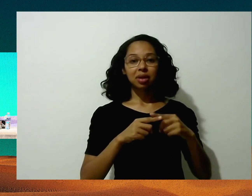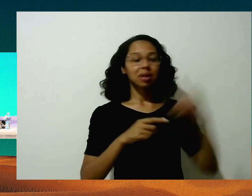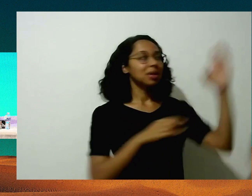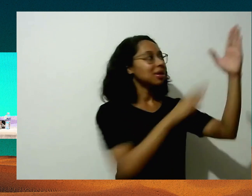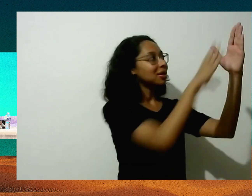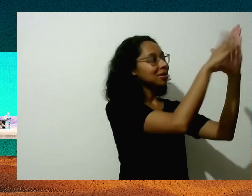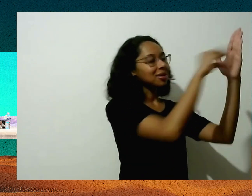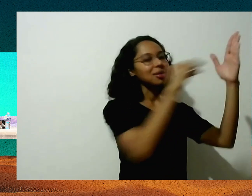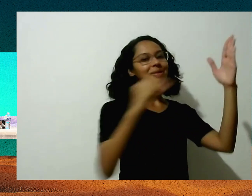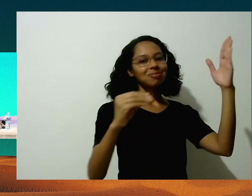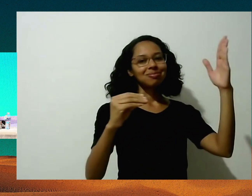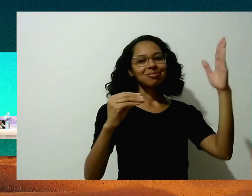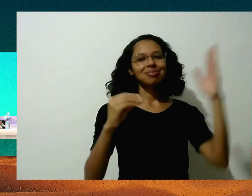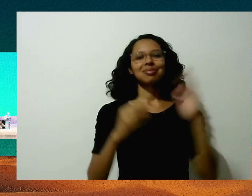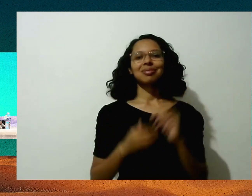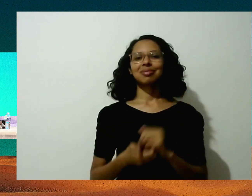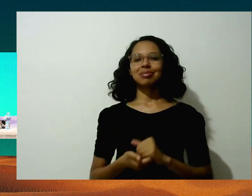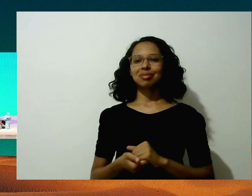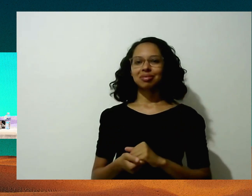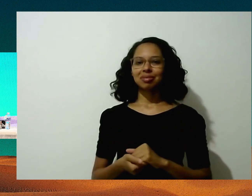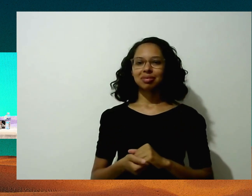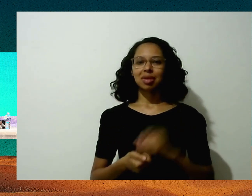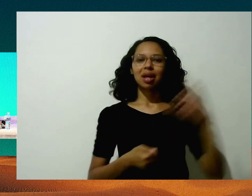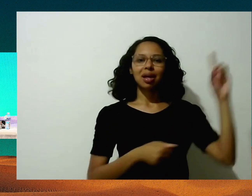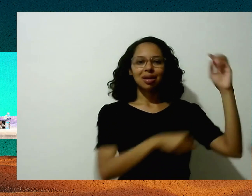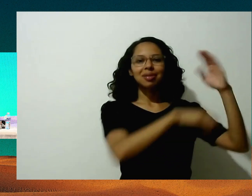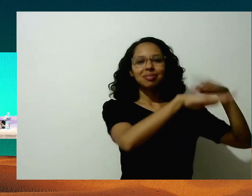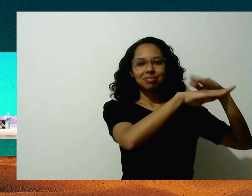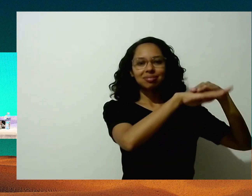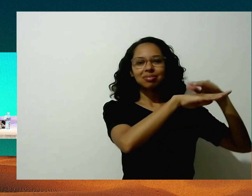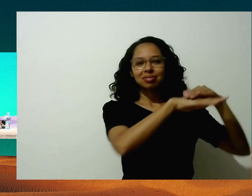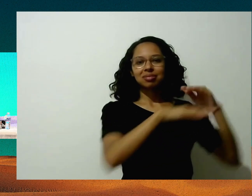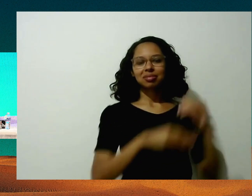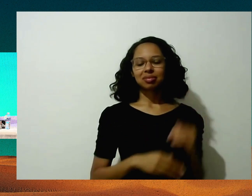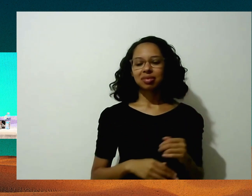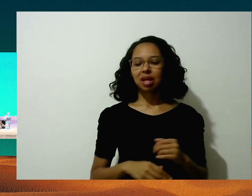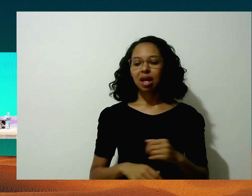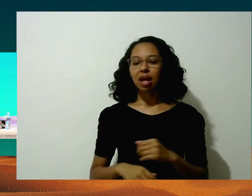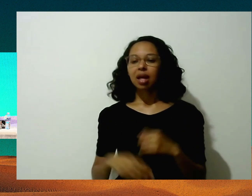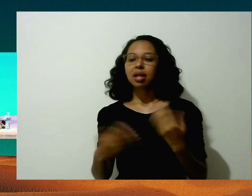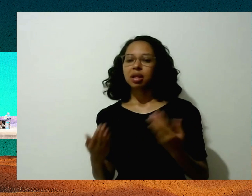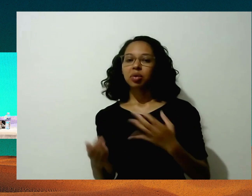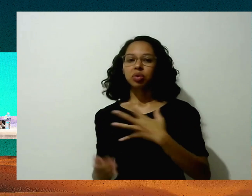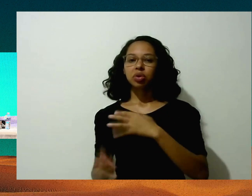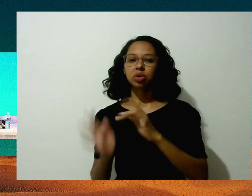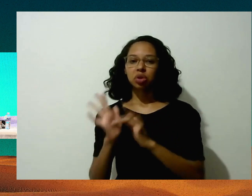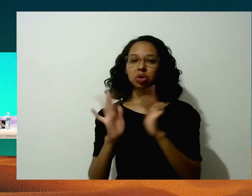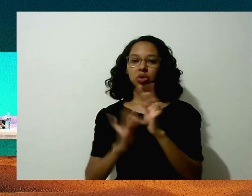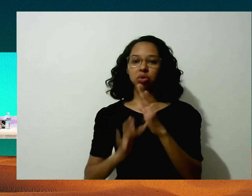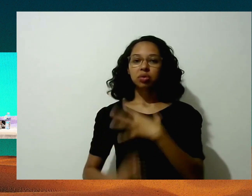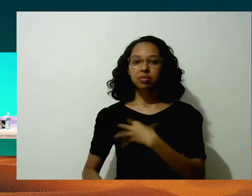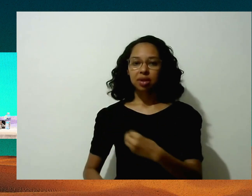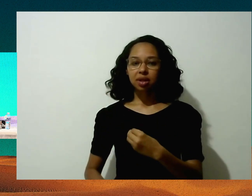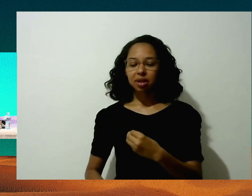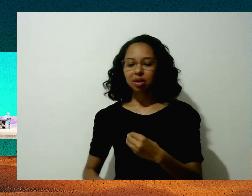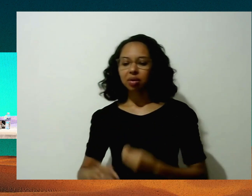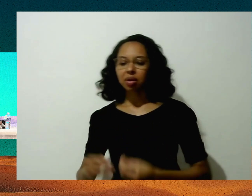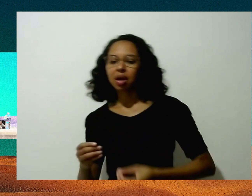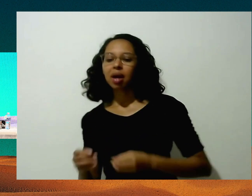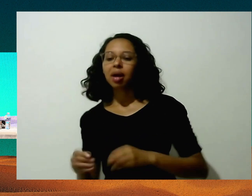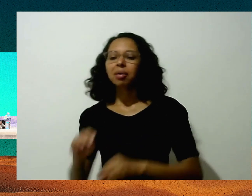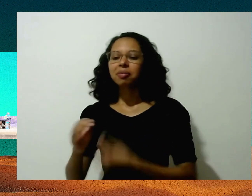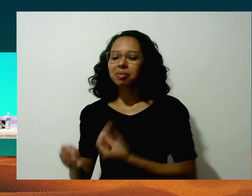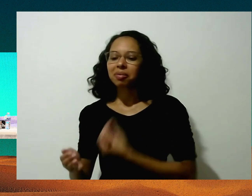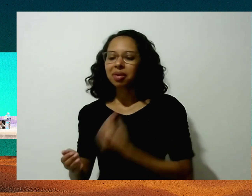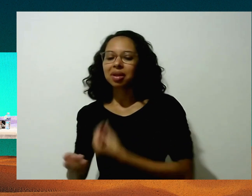the dead, it is because God wants to do so. E assim o Filho dá vida para quem quer. And so the Son gives life to whom he will. Porque o